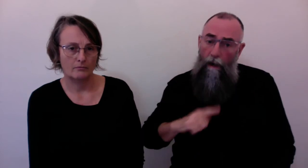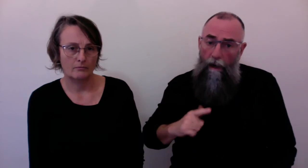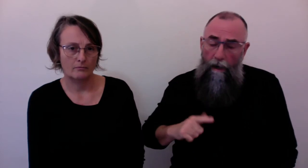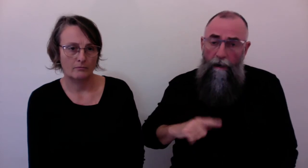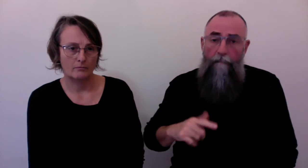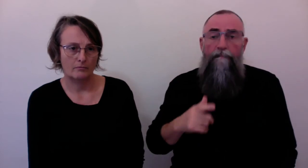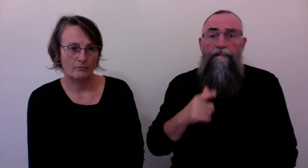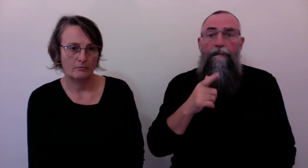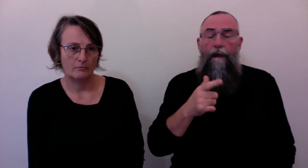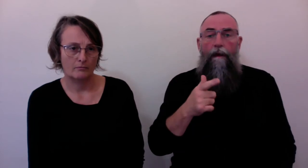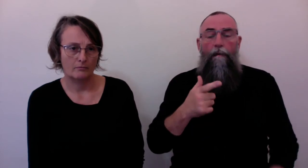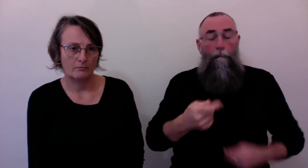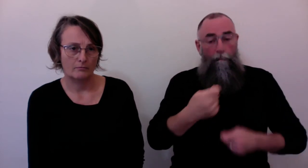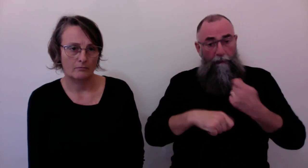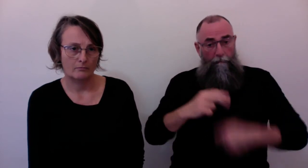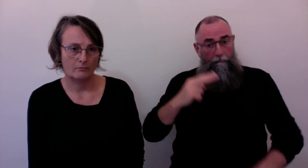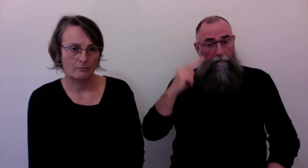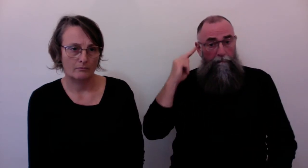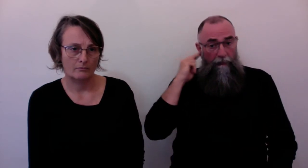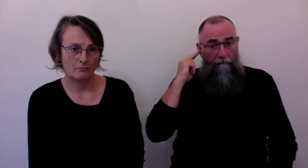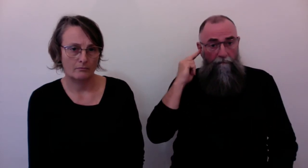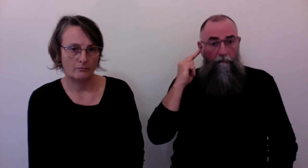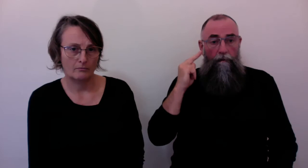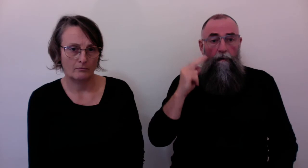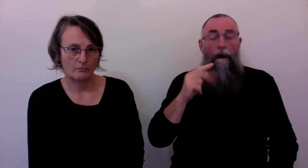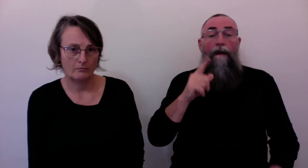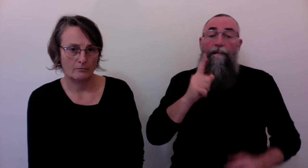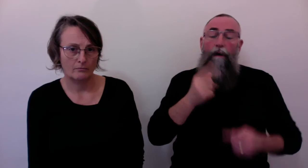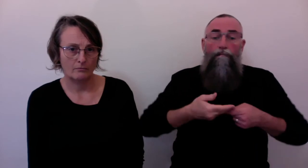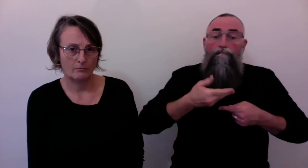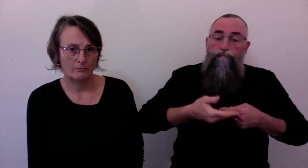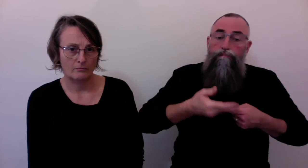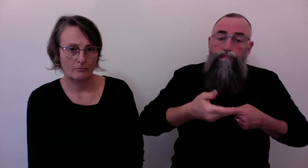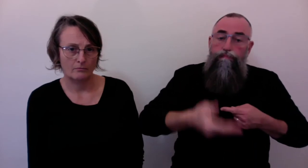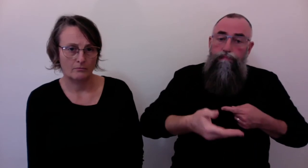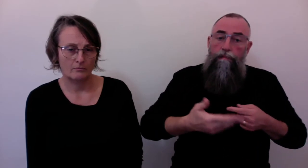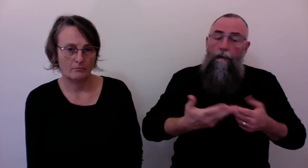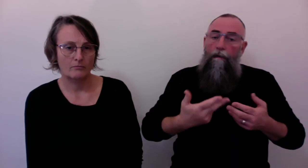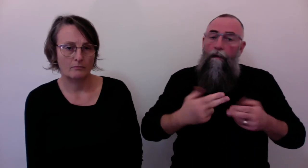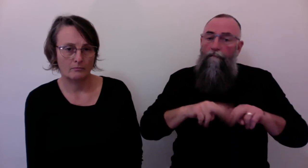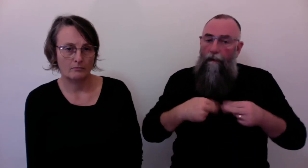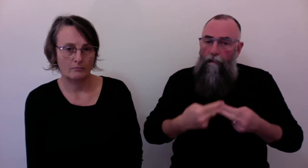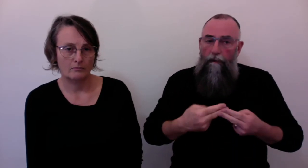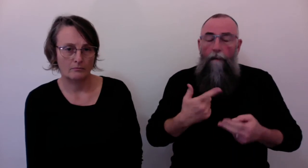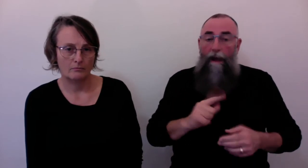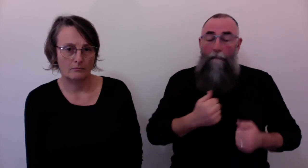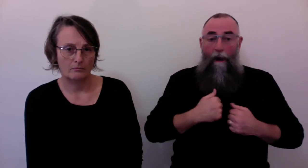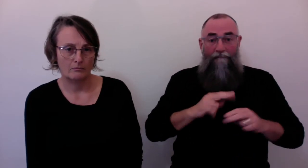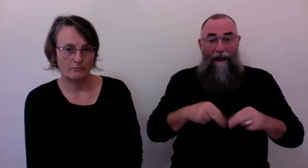you get deafness, sometimes it can be from like genetics, and mine obviously wasn't, so it was just all, you know, my family.